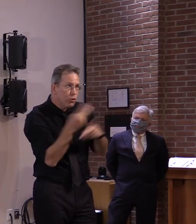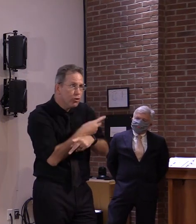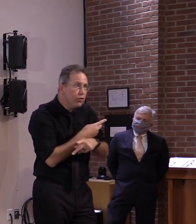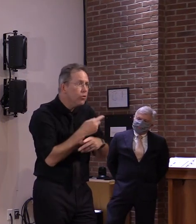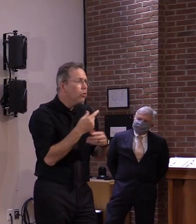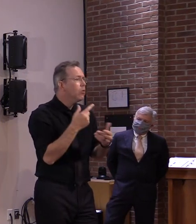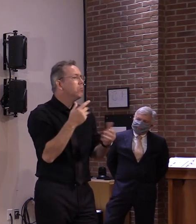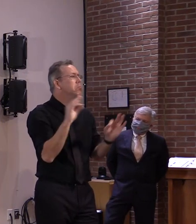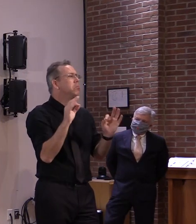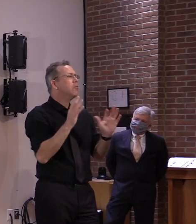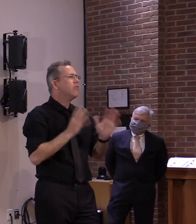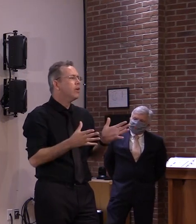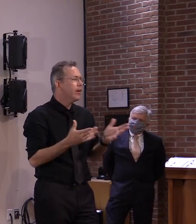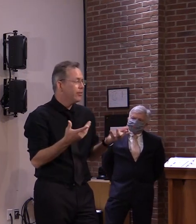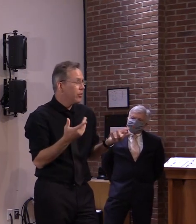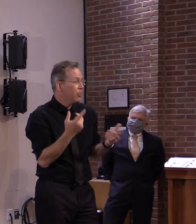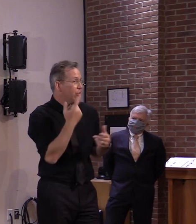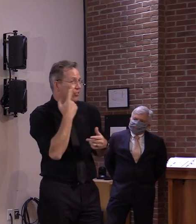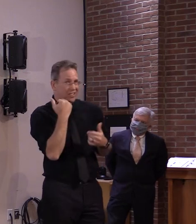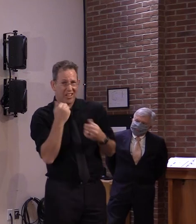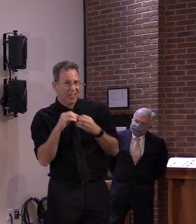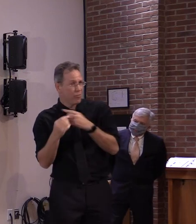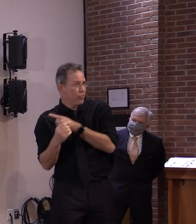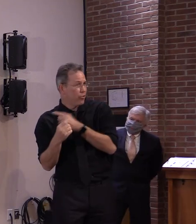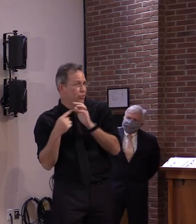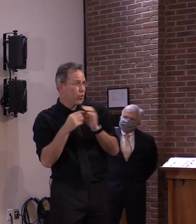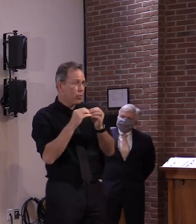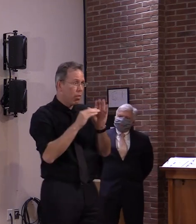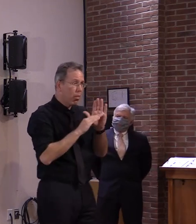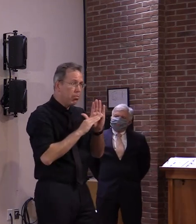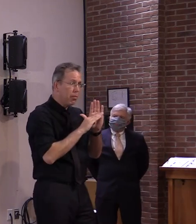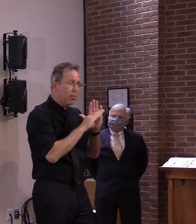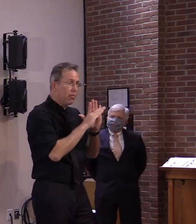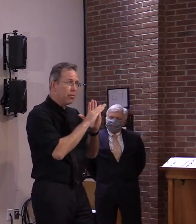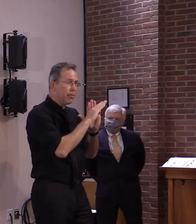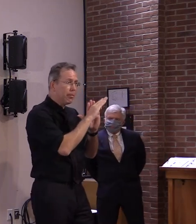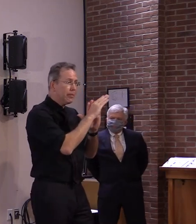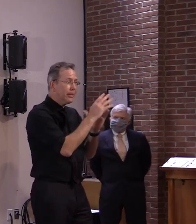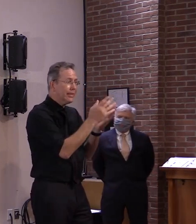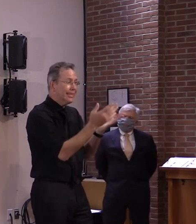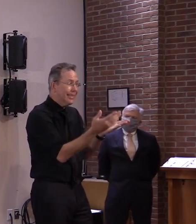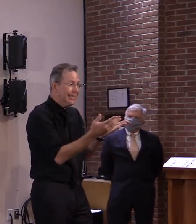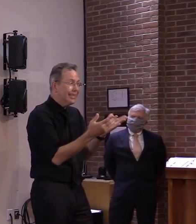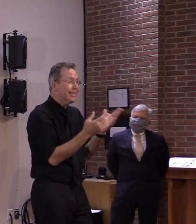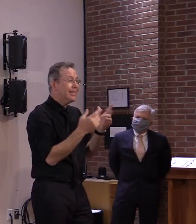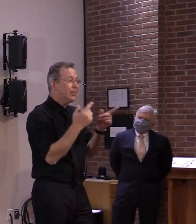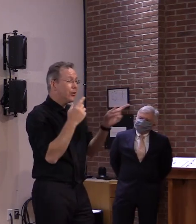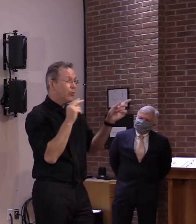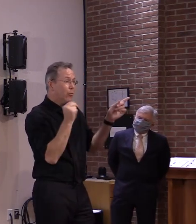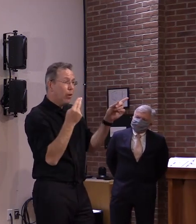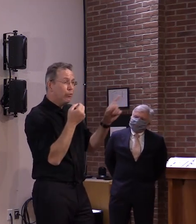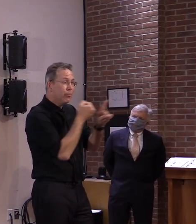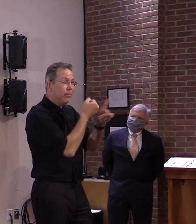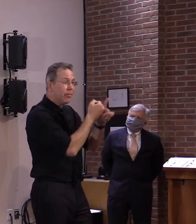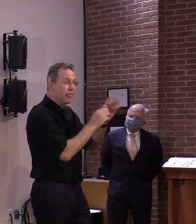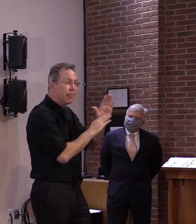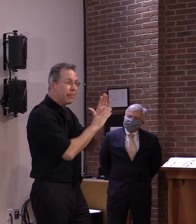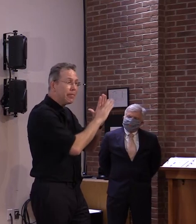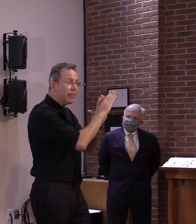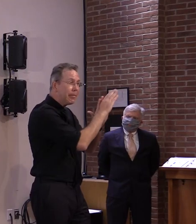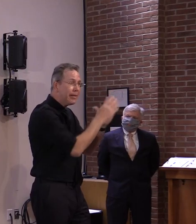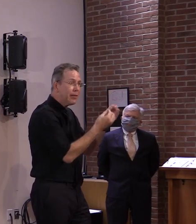grow. We're seeing surrounding states. New Hampshire actually opened up some of their limitations and opened up the